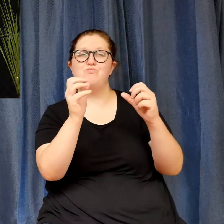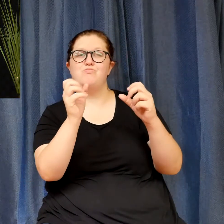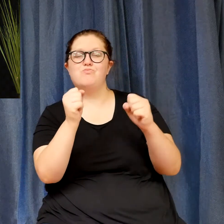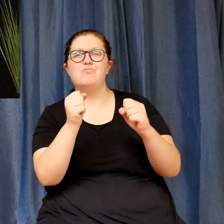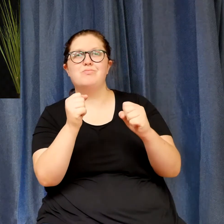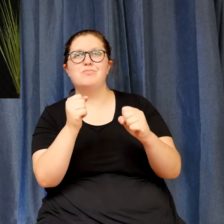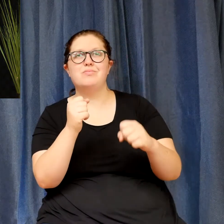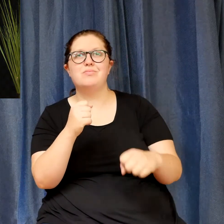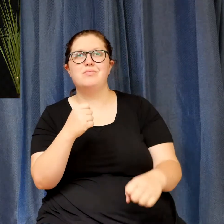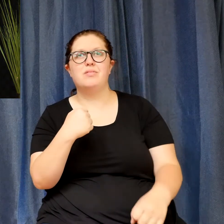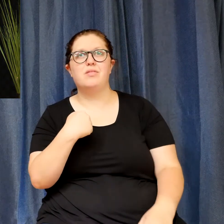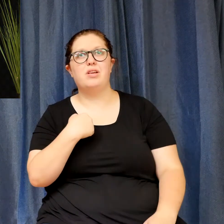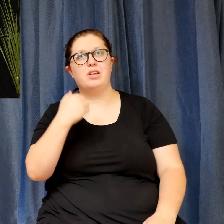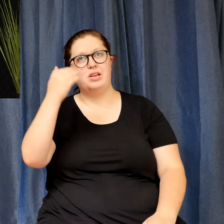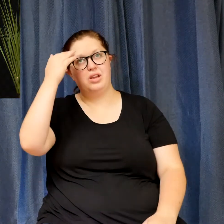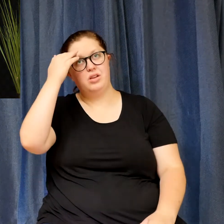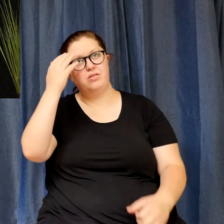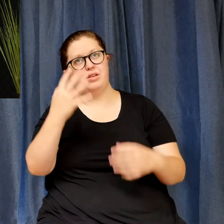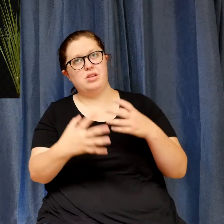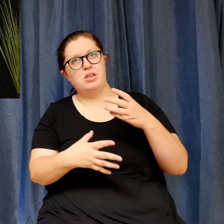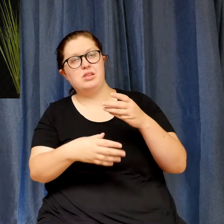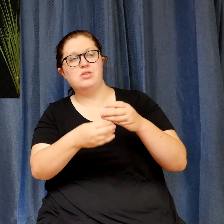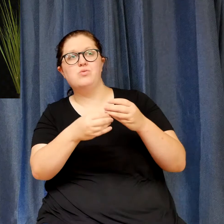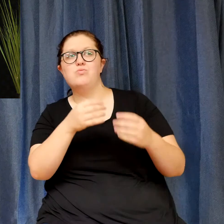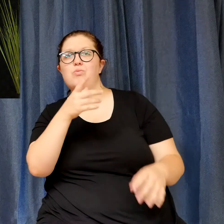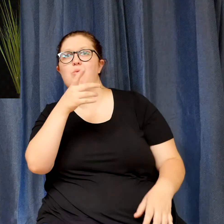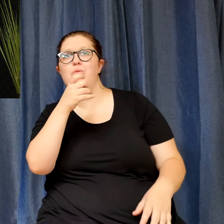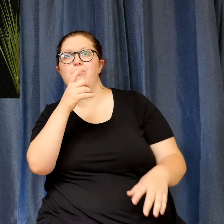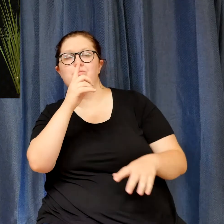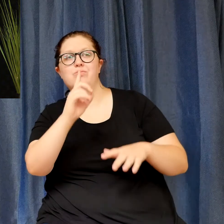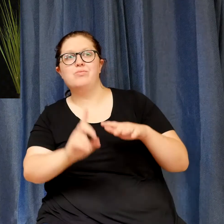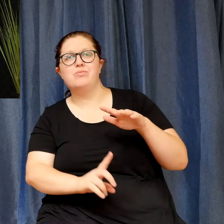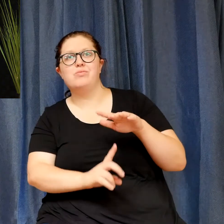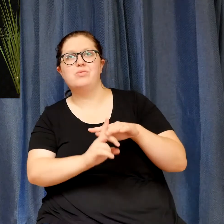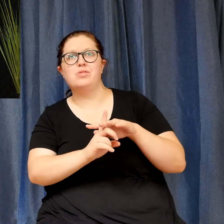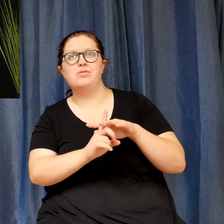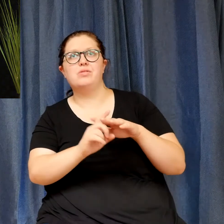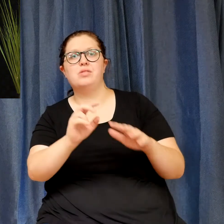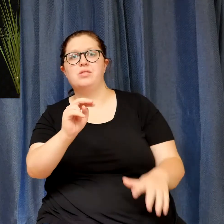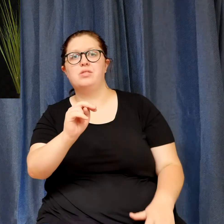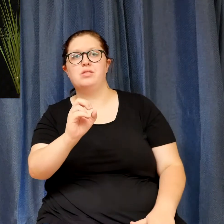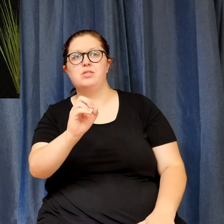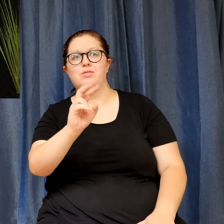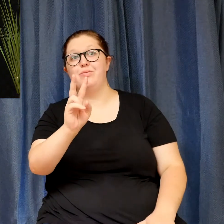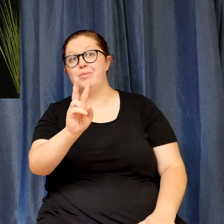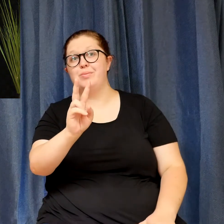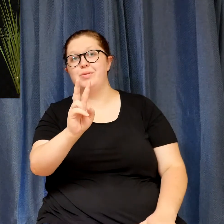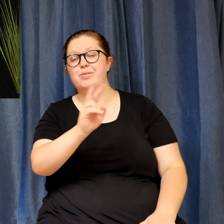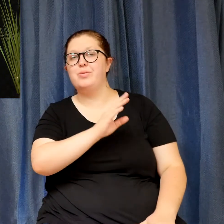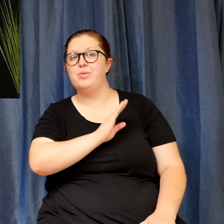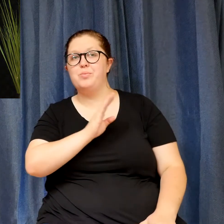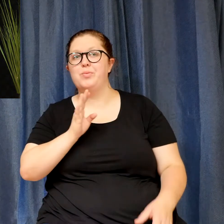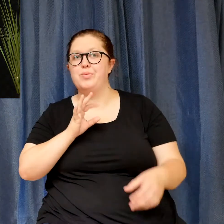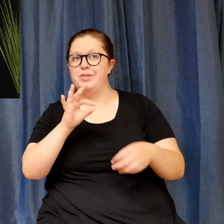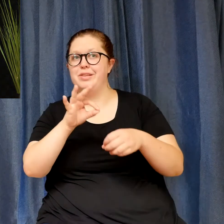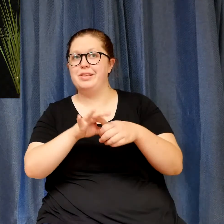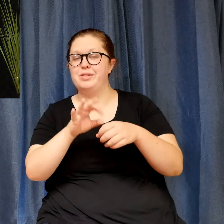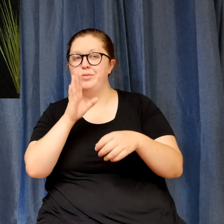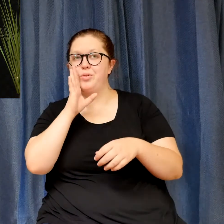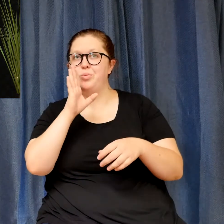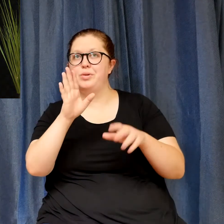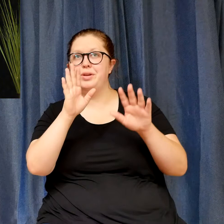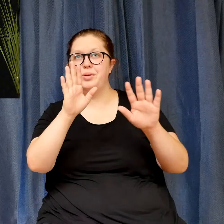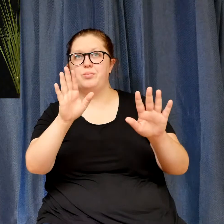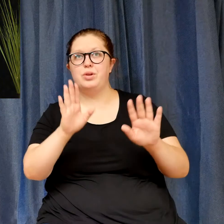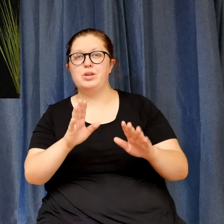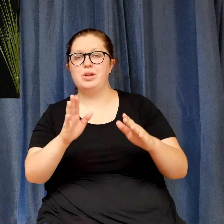trustees is amazing, and I know with the addition of whoever shows up for this November will be fabulous, and